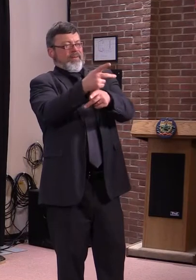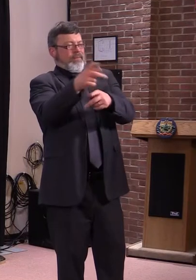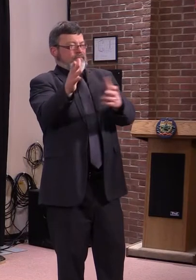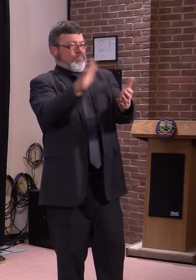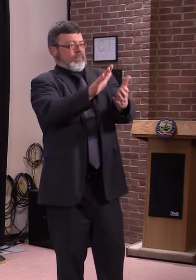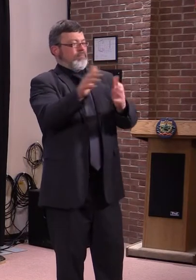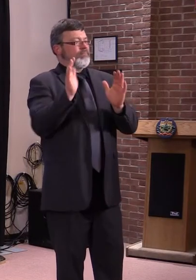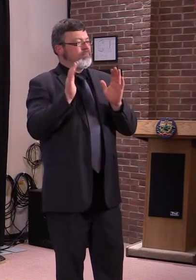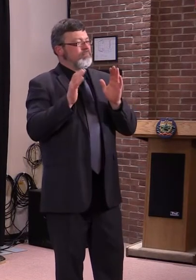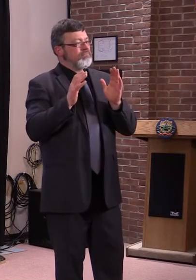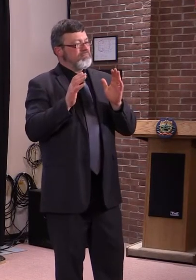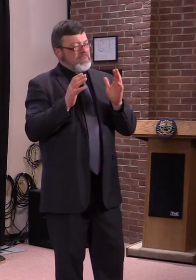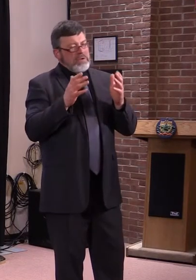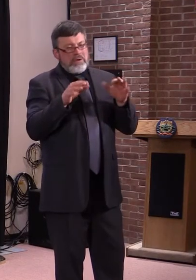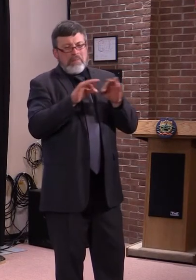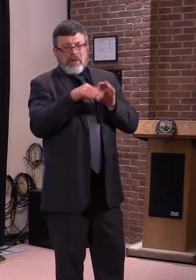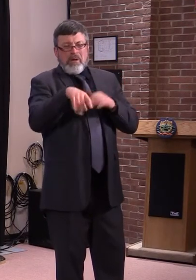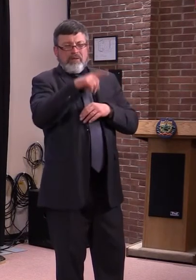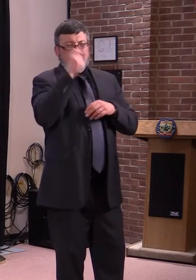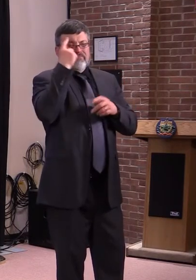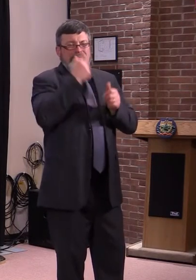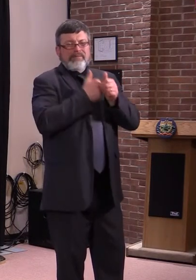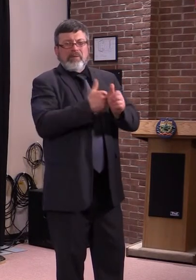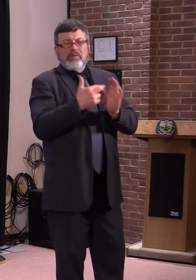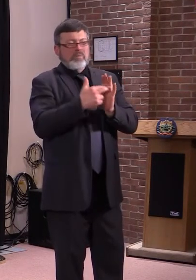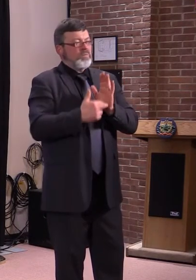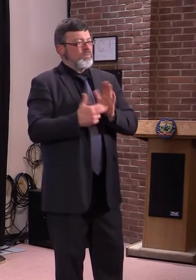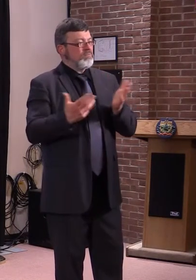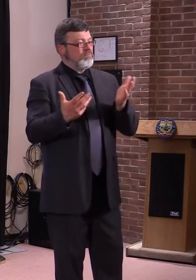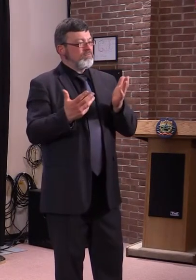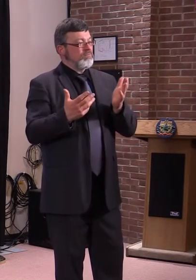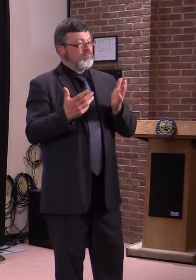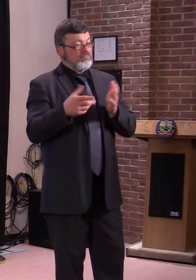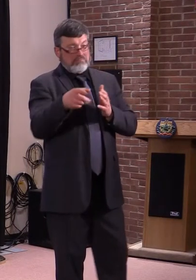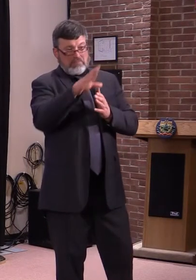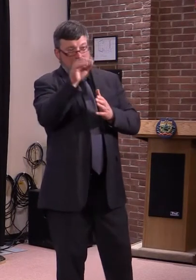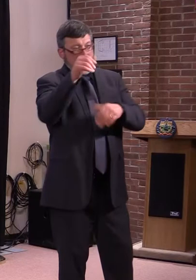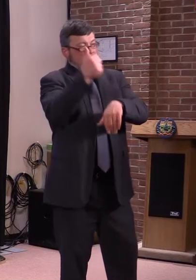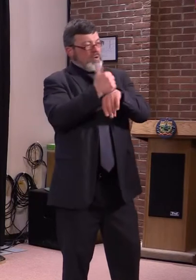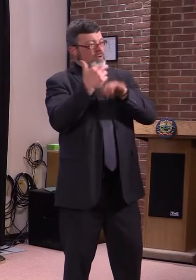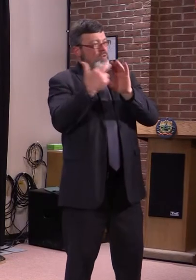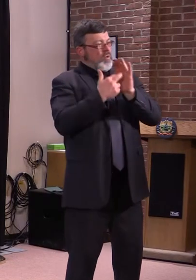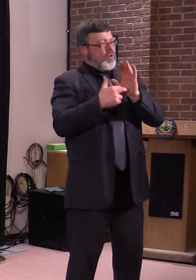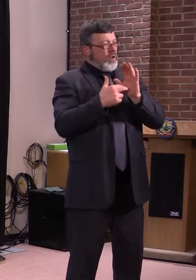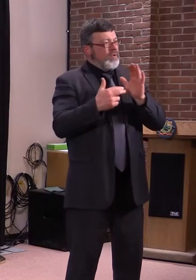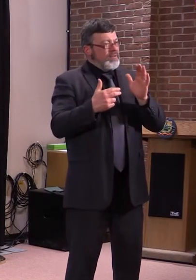protocols. But related to the specific elements, I'd turn it over to Secretary Clauser. Okay,